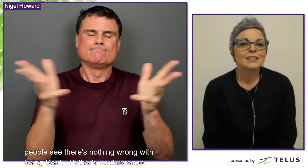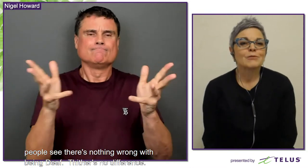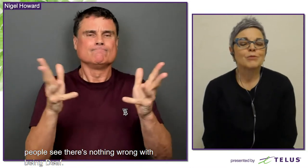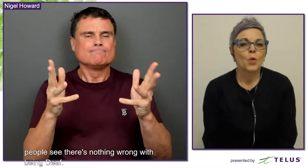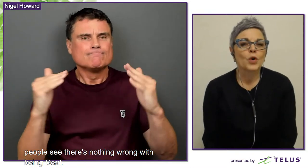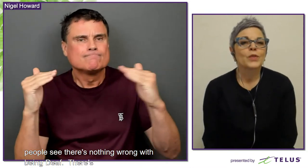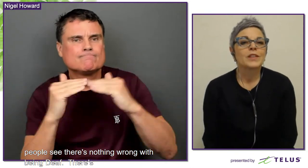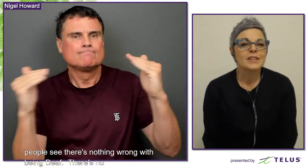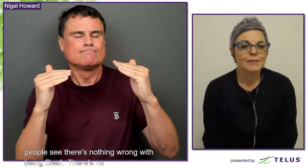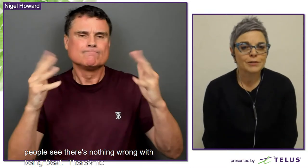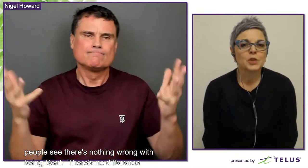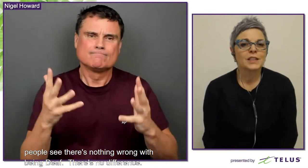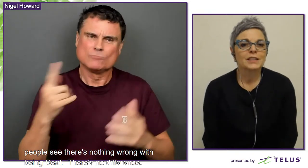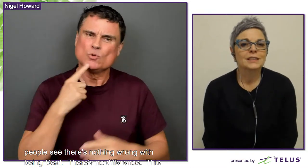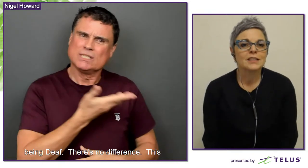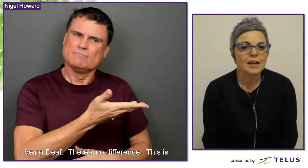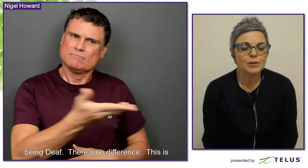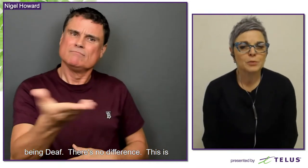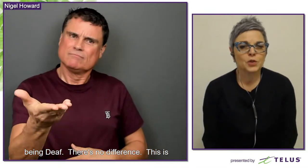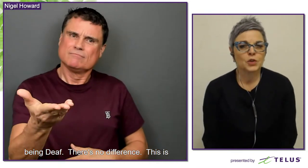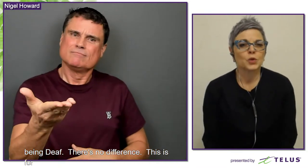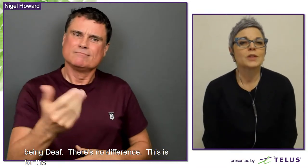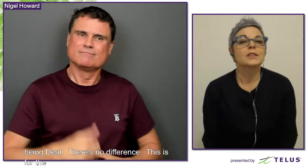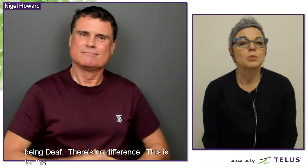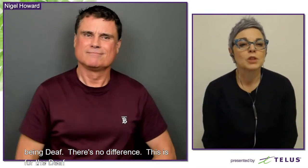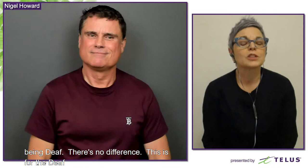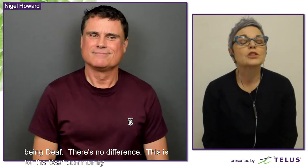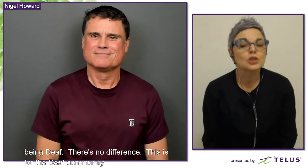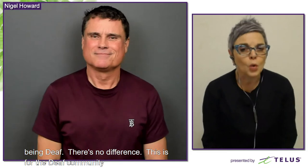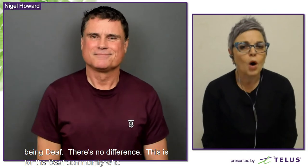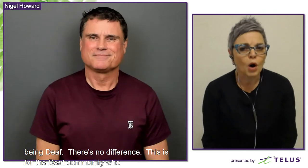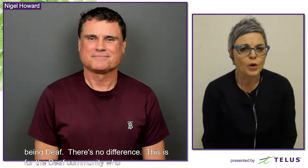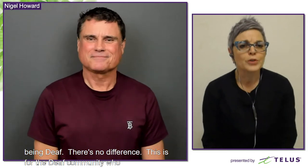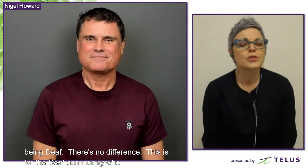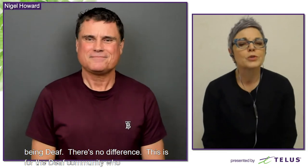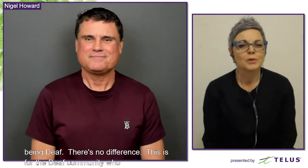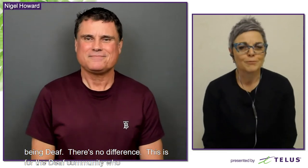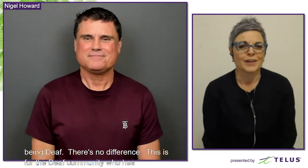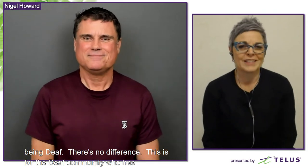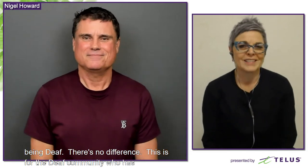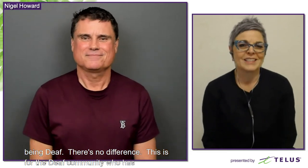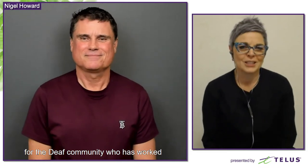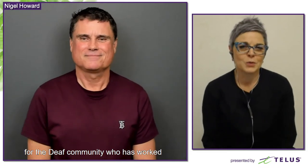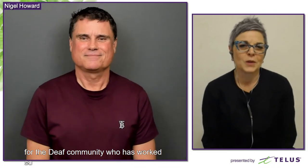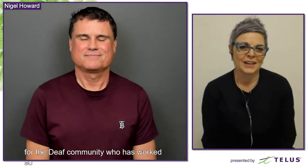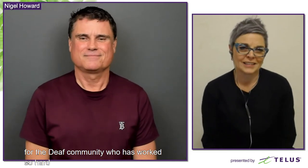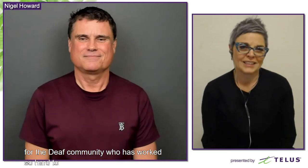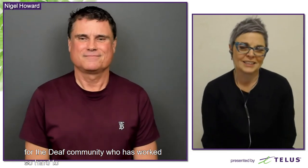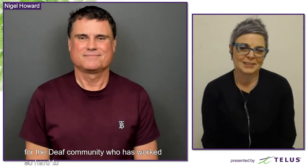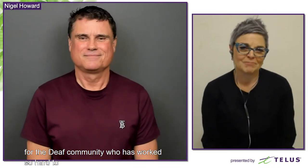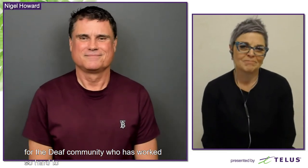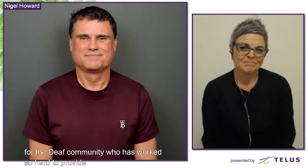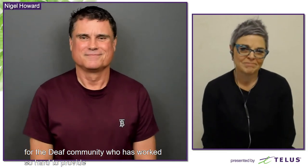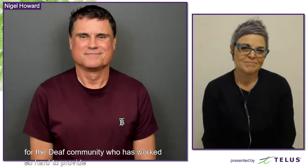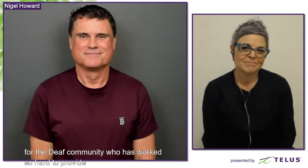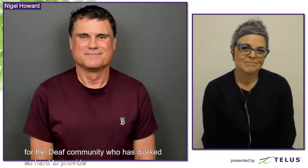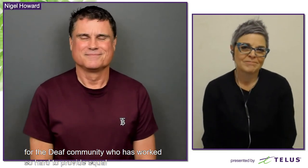This is for the deaf community. It's the deaf community who has worked so hard to provide equal